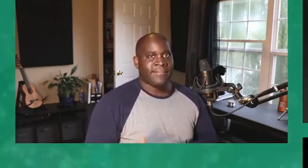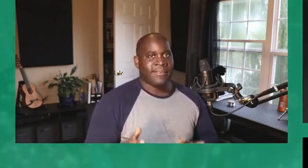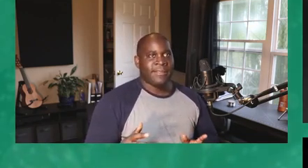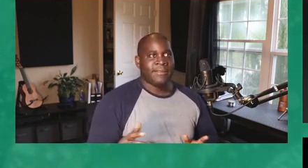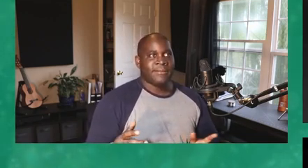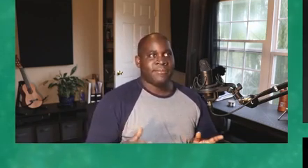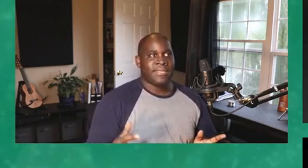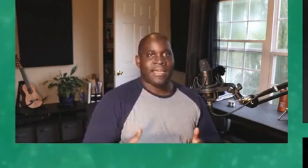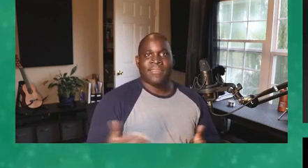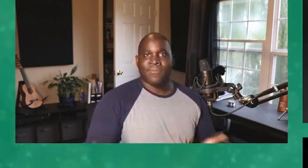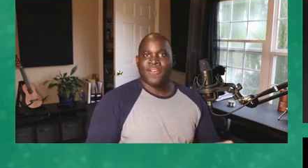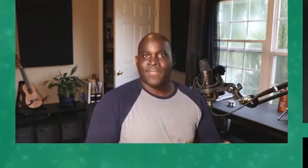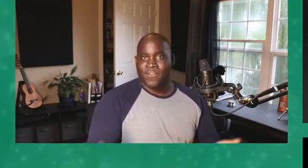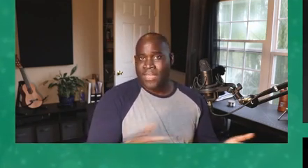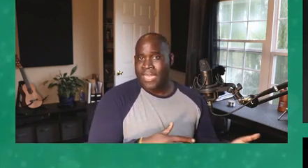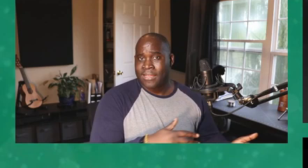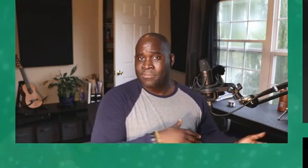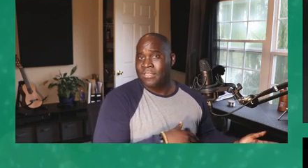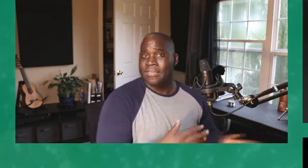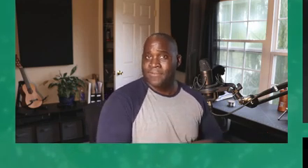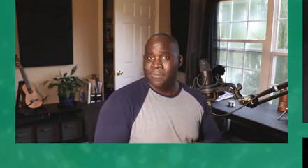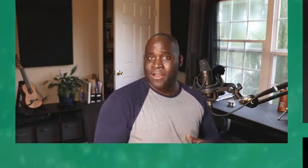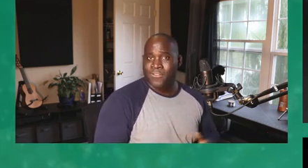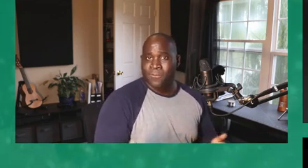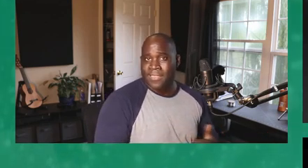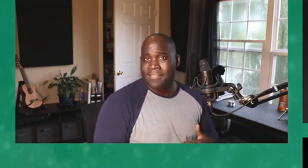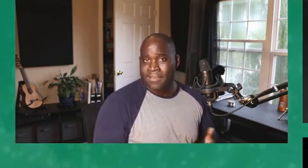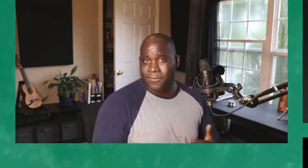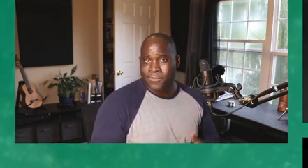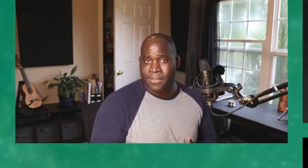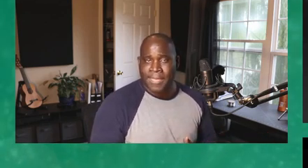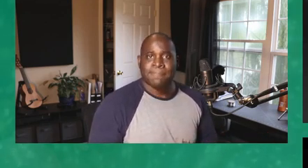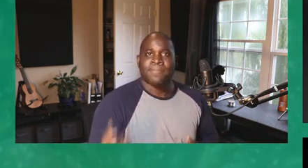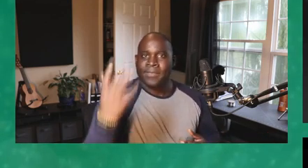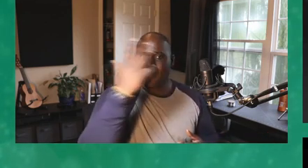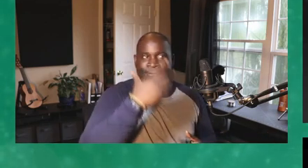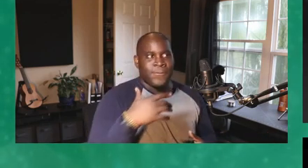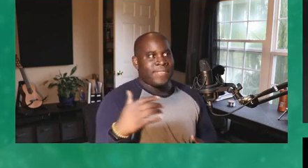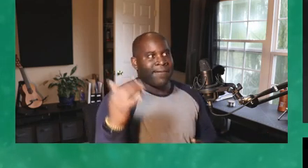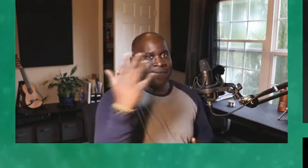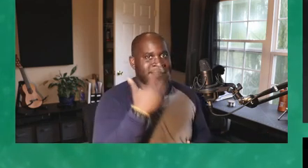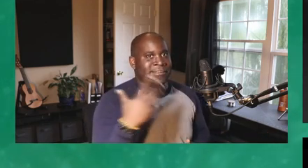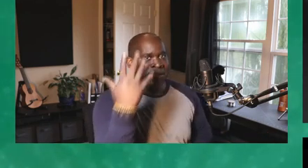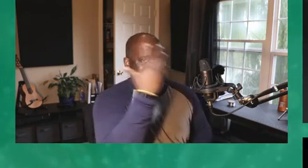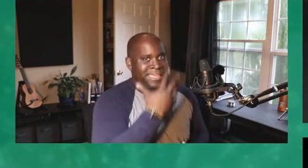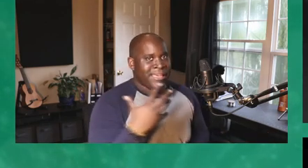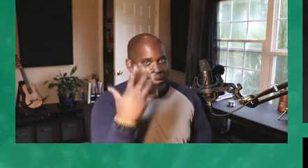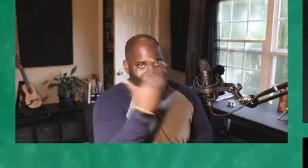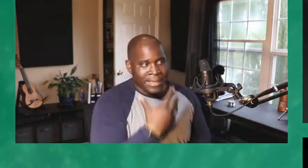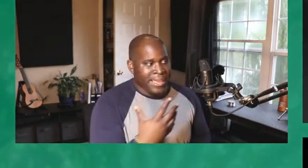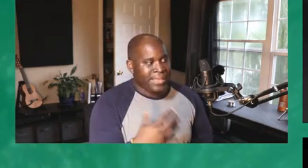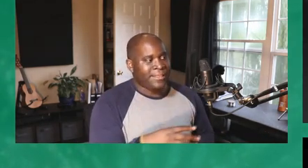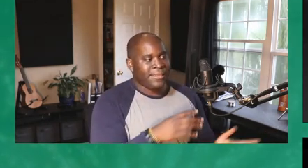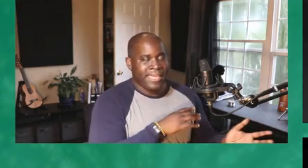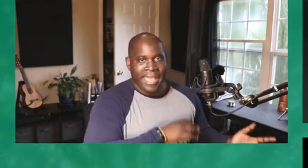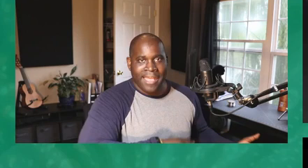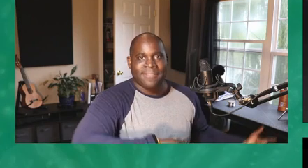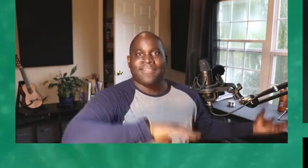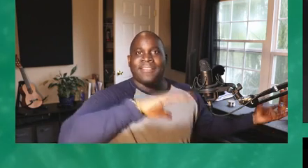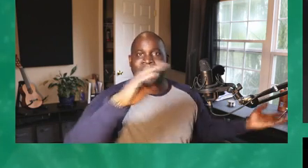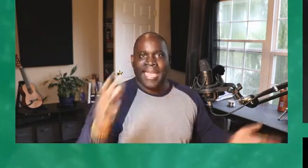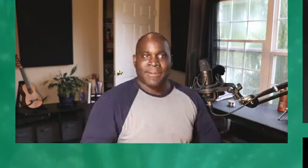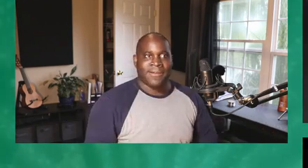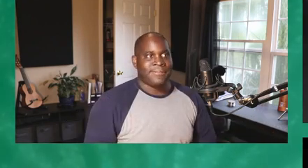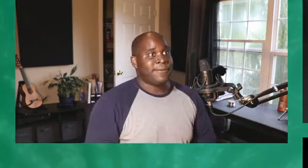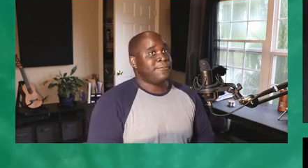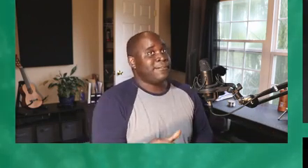It doesn't belie the impression that she had a completely different impression of what that sign originally meant. So with that face combined, it adds